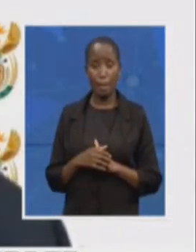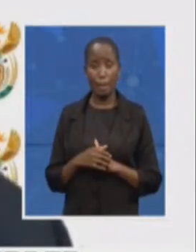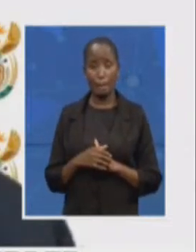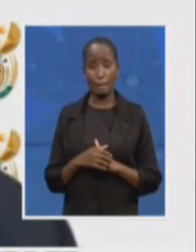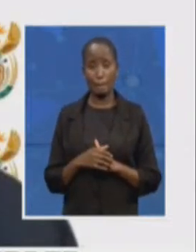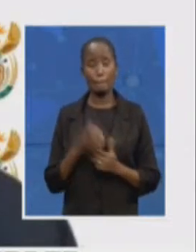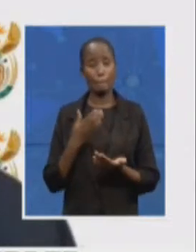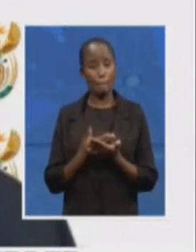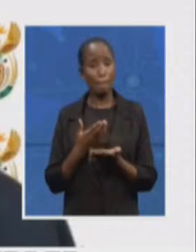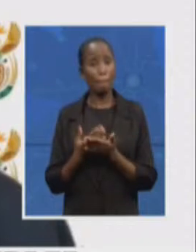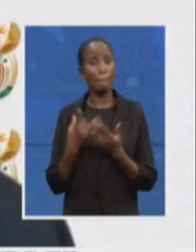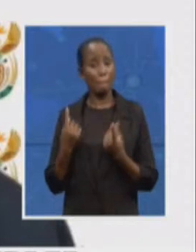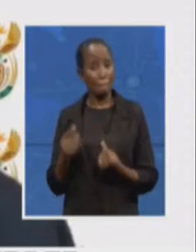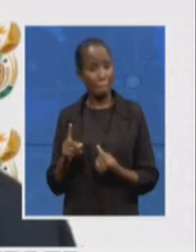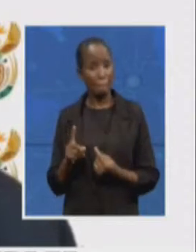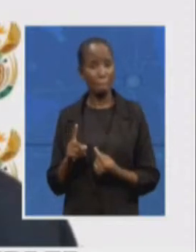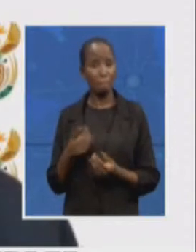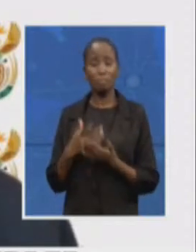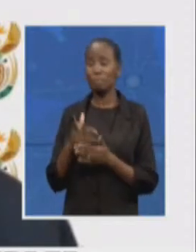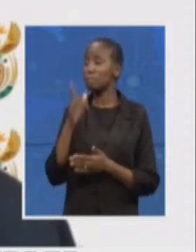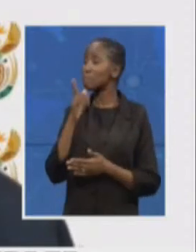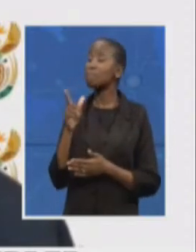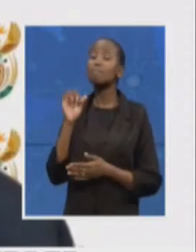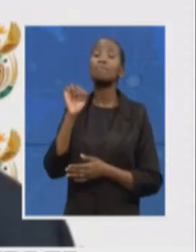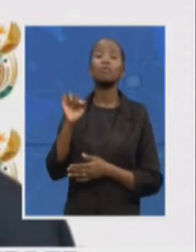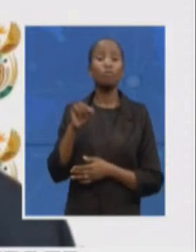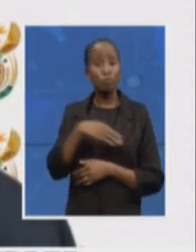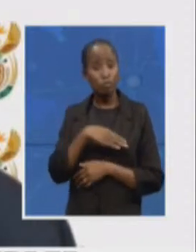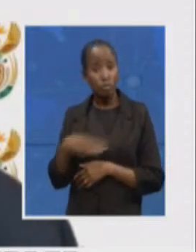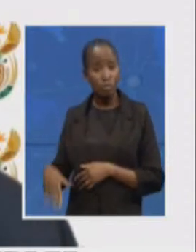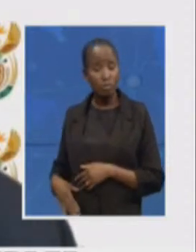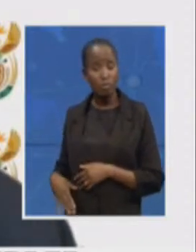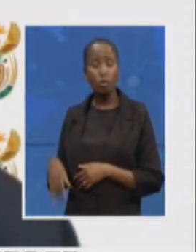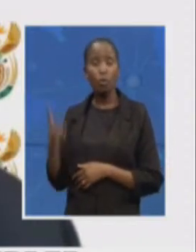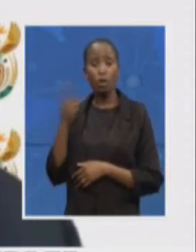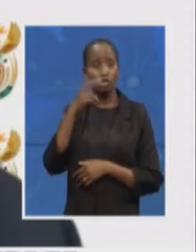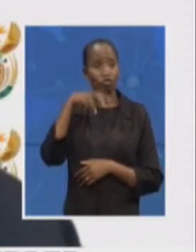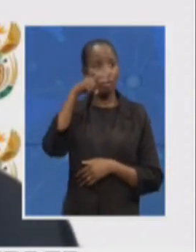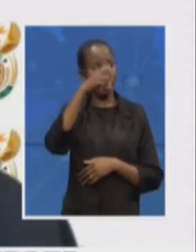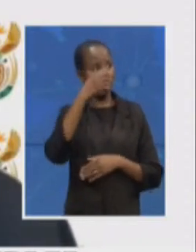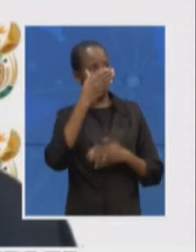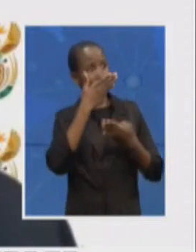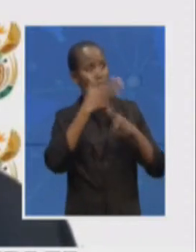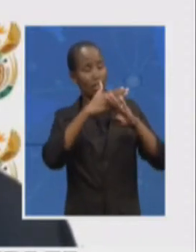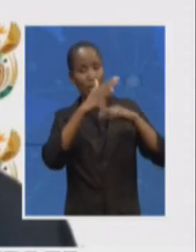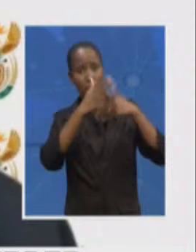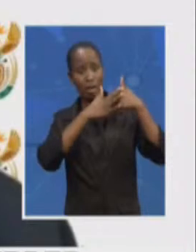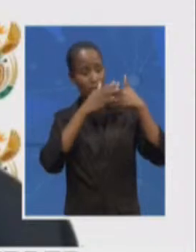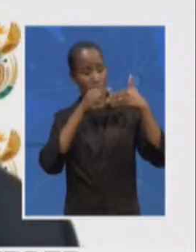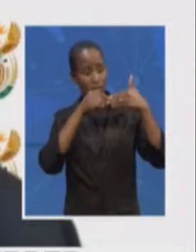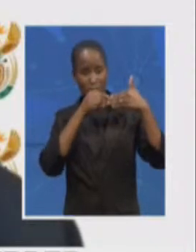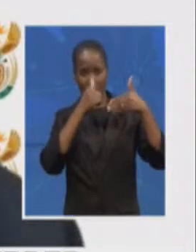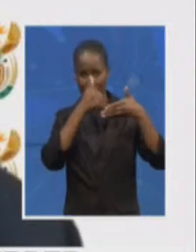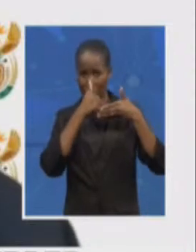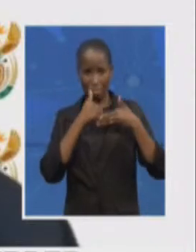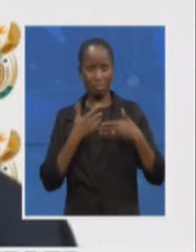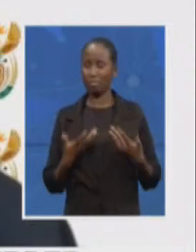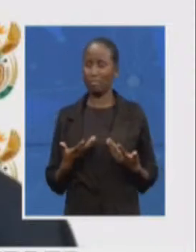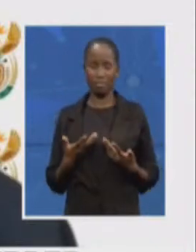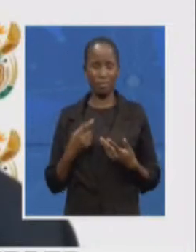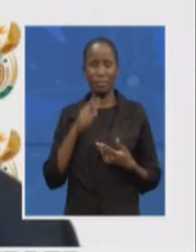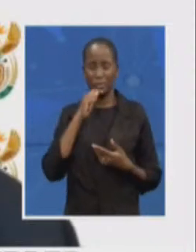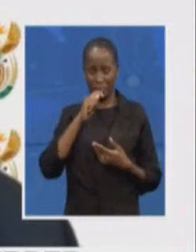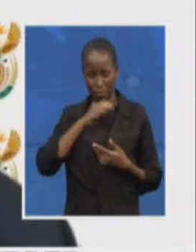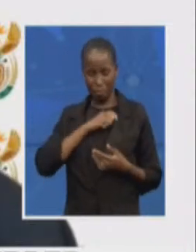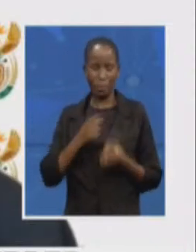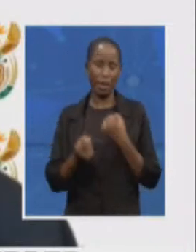that the travel bans are not helping us. They're just making things more difficult. And it's in contradiction to what